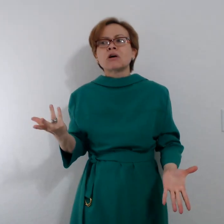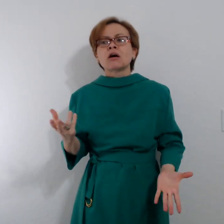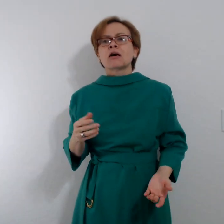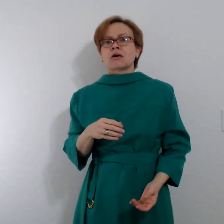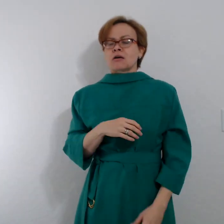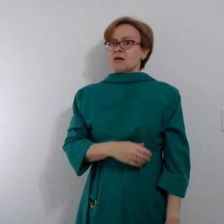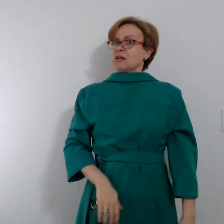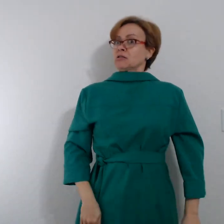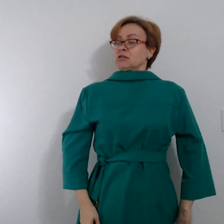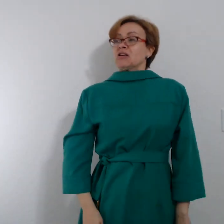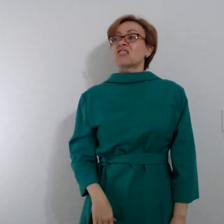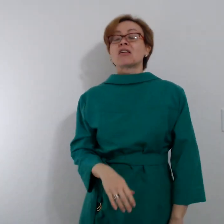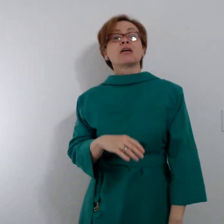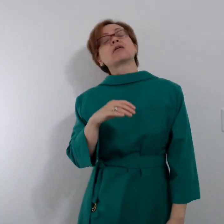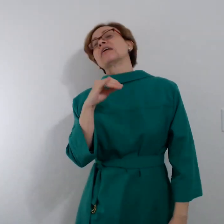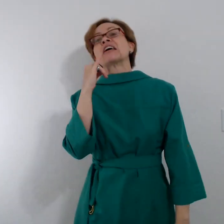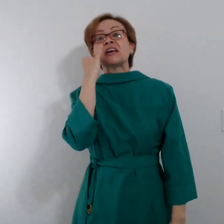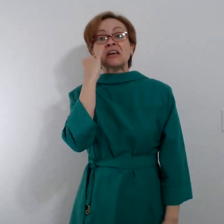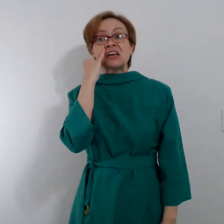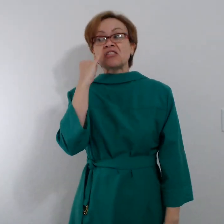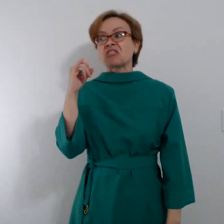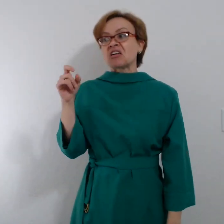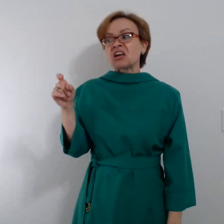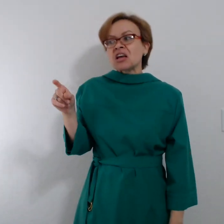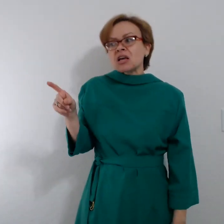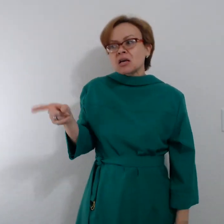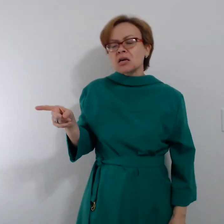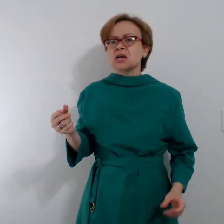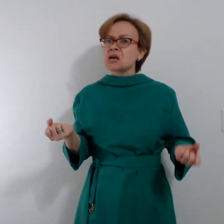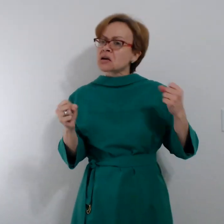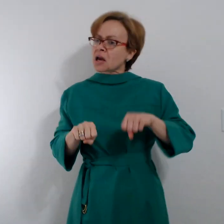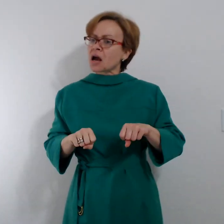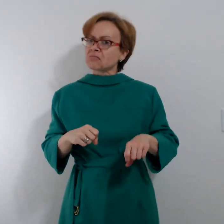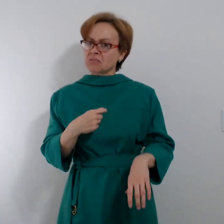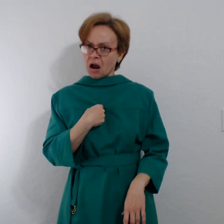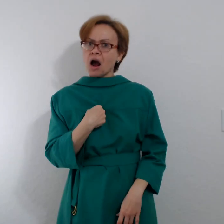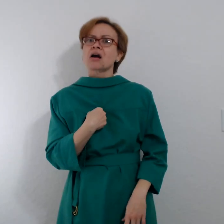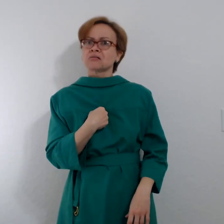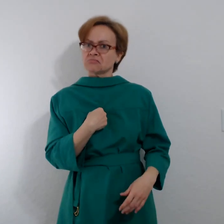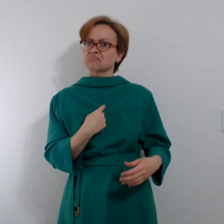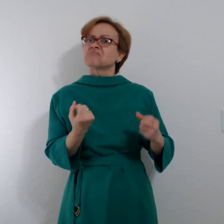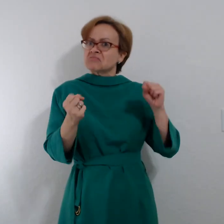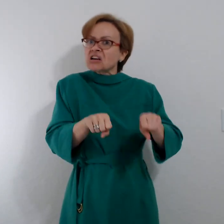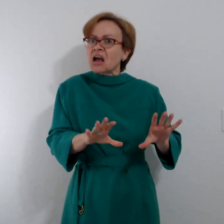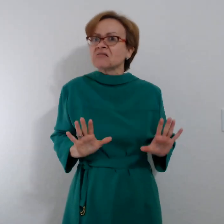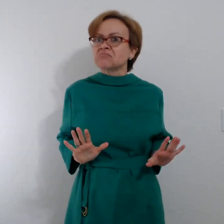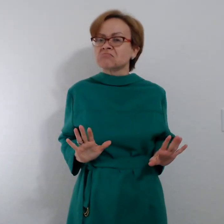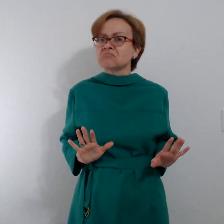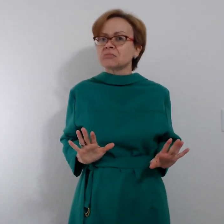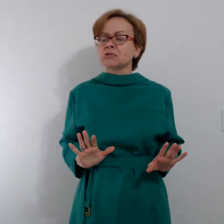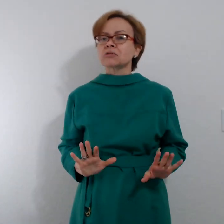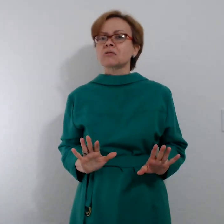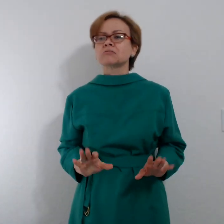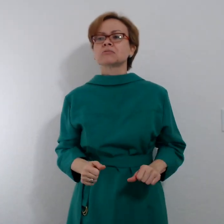one person, it can be done by others. I started to think if the boy could